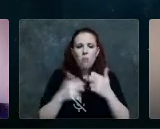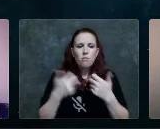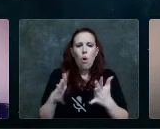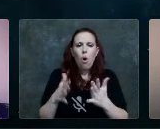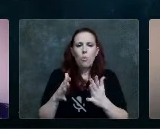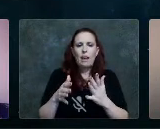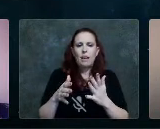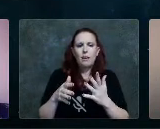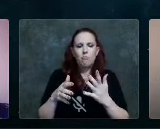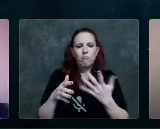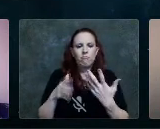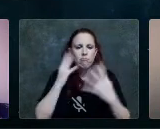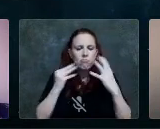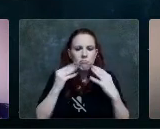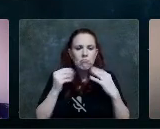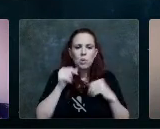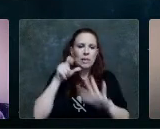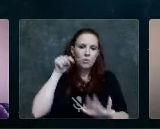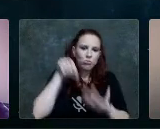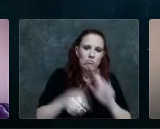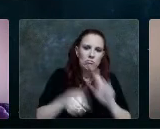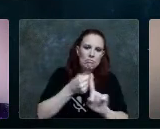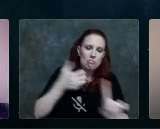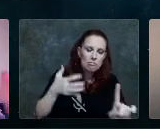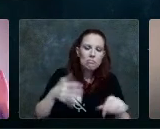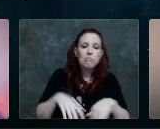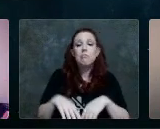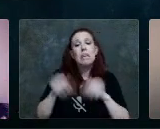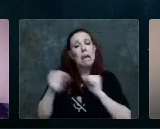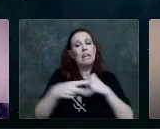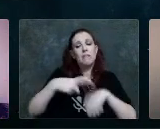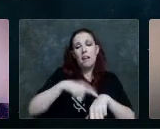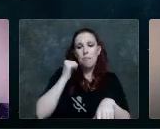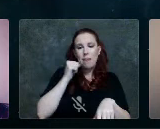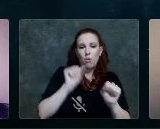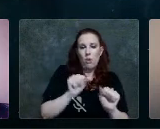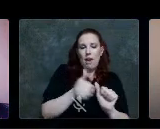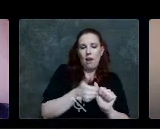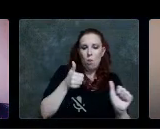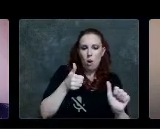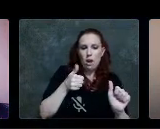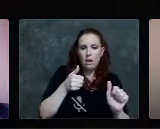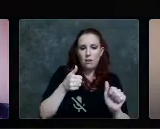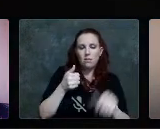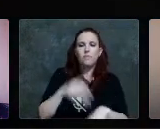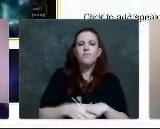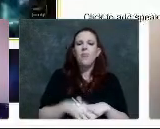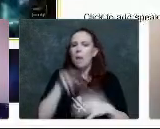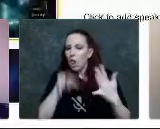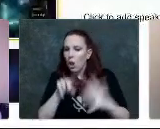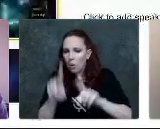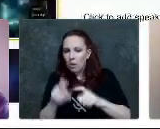And that I do think can save you time, but it's, if you got to do those things, you got to do those things. Let's look at questions for a